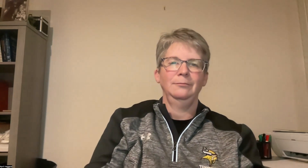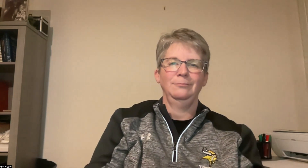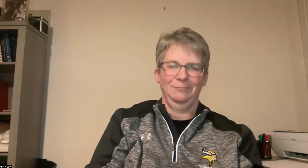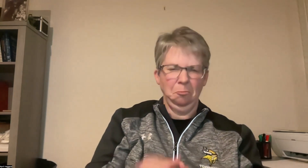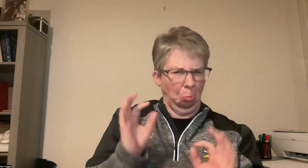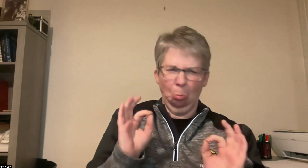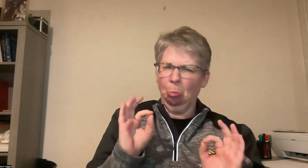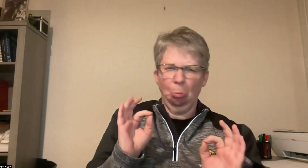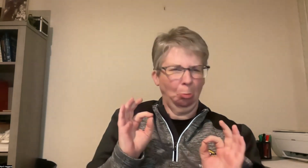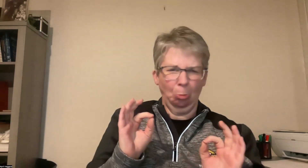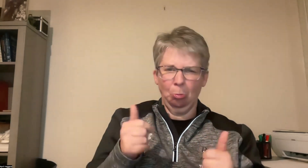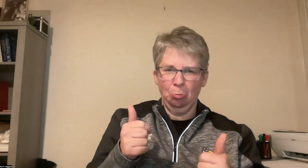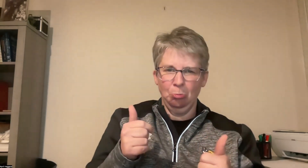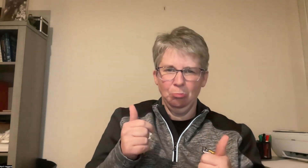before the meeting.